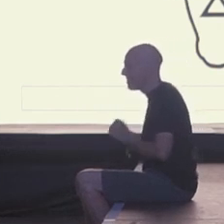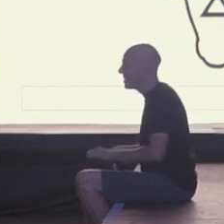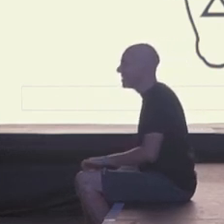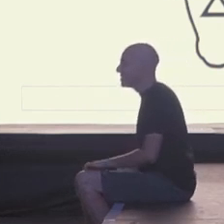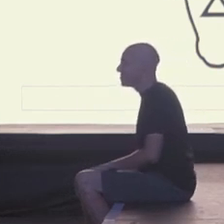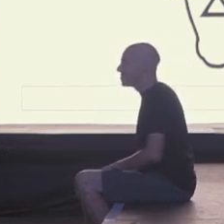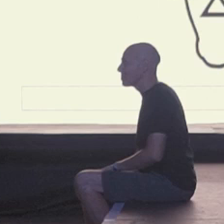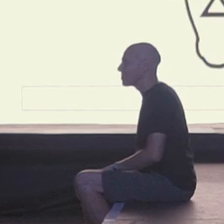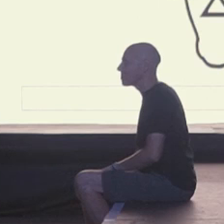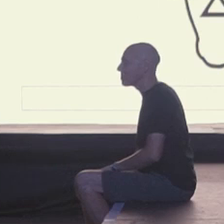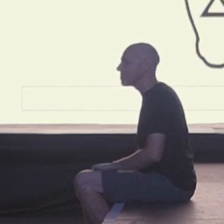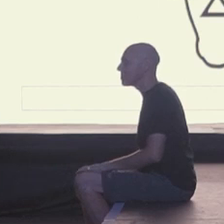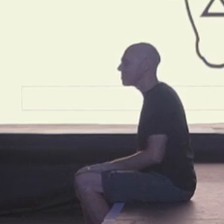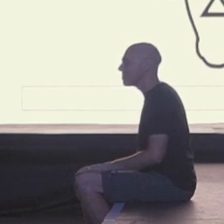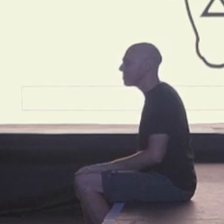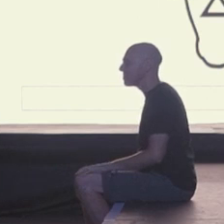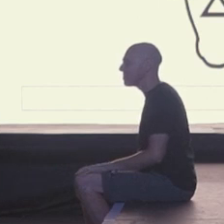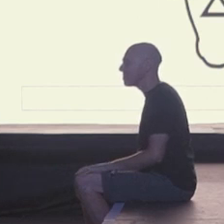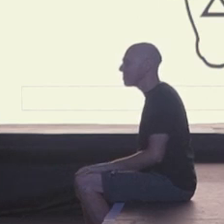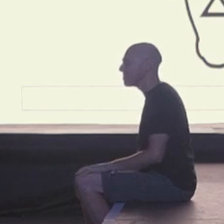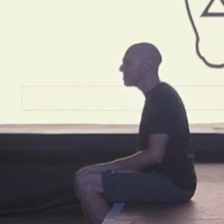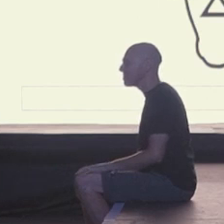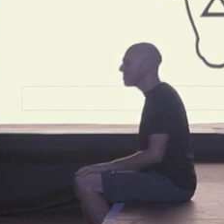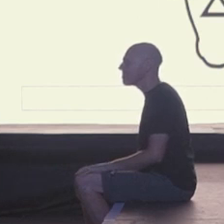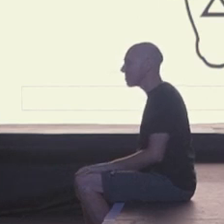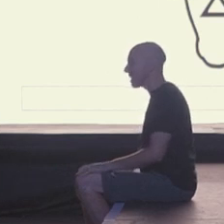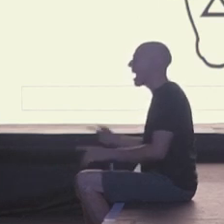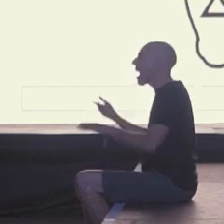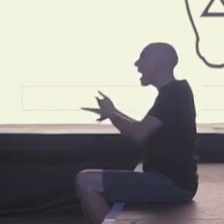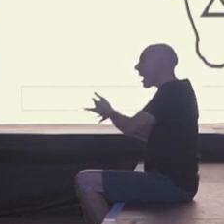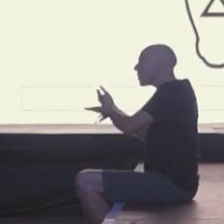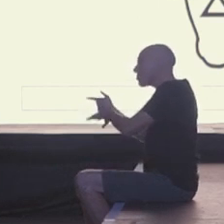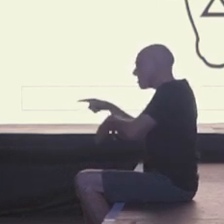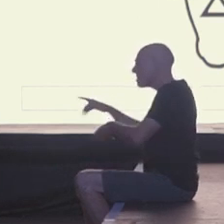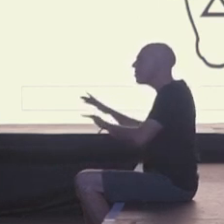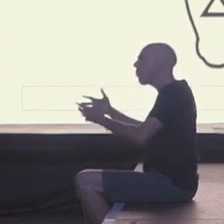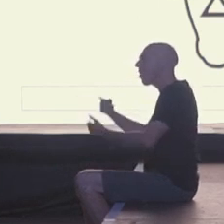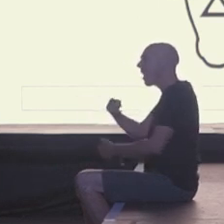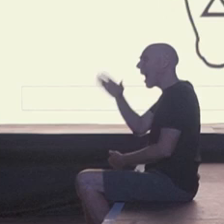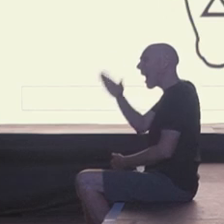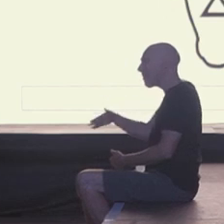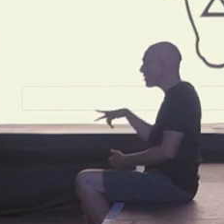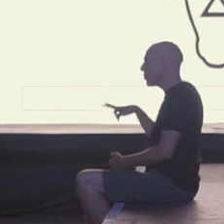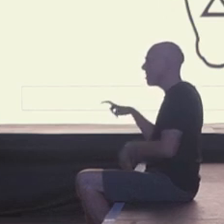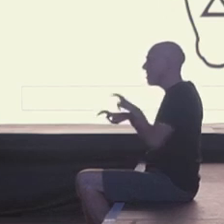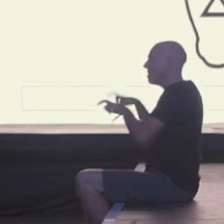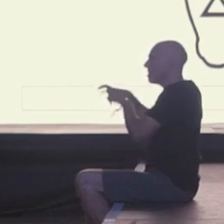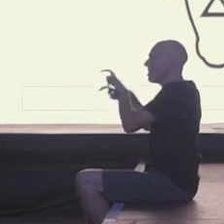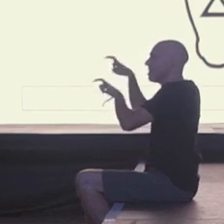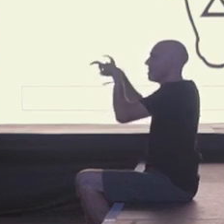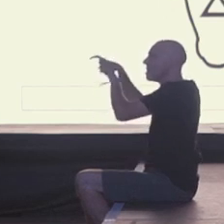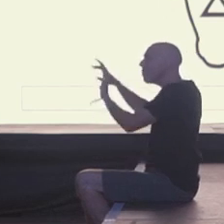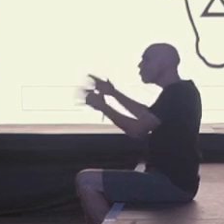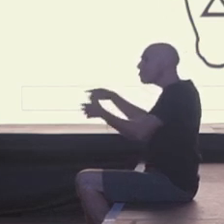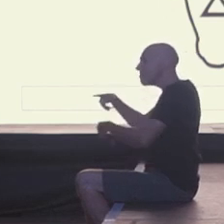But that's like the volunteering front. But in terms of doing actions, well, you don't have to climb a bamboo tower. You can also get